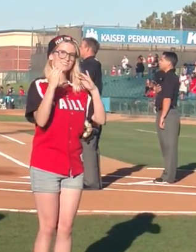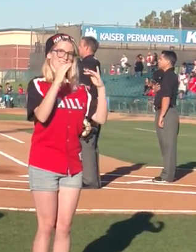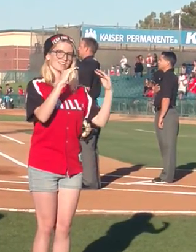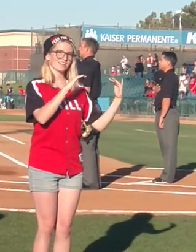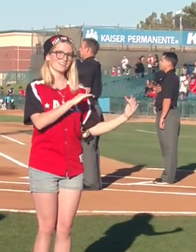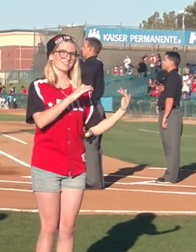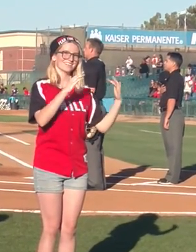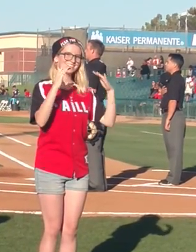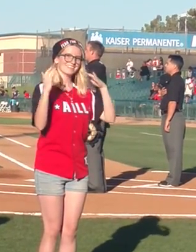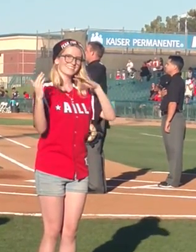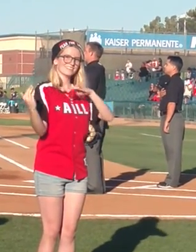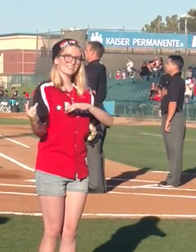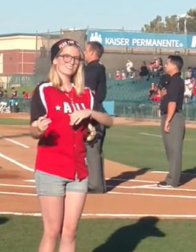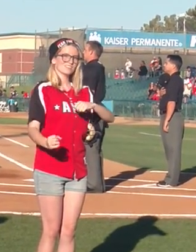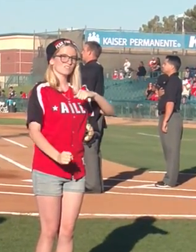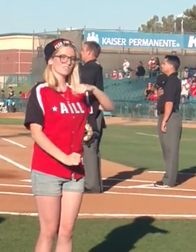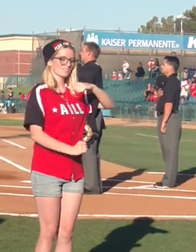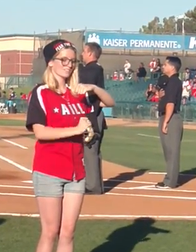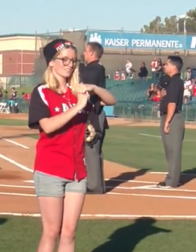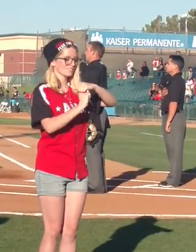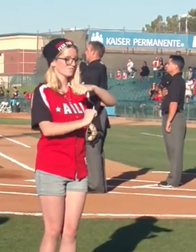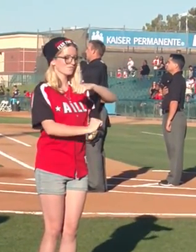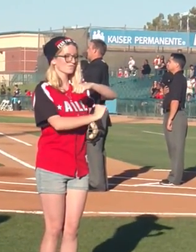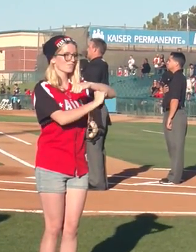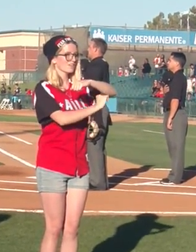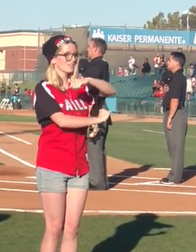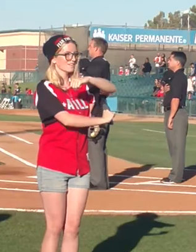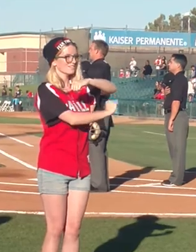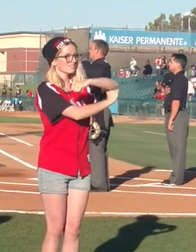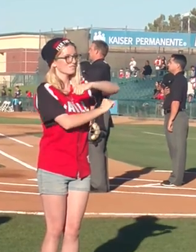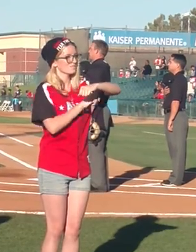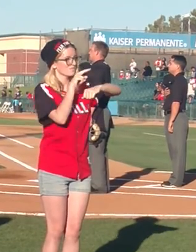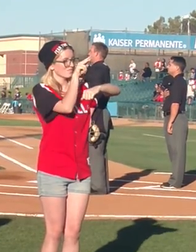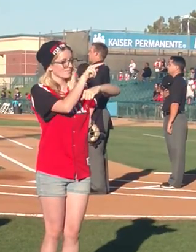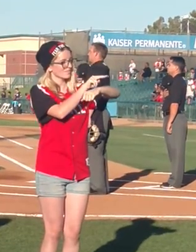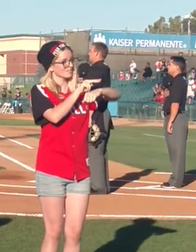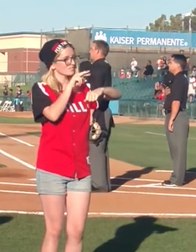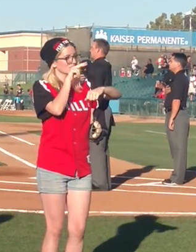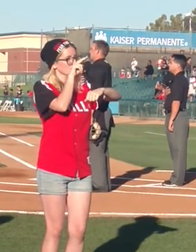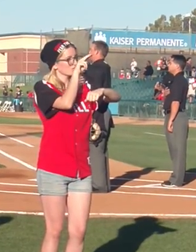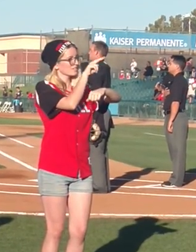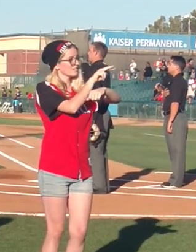fight, O'er the ramparts we